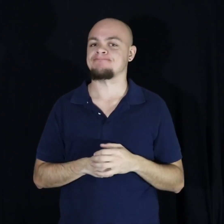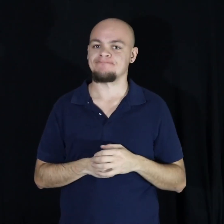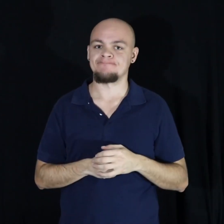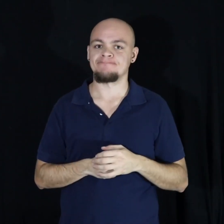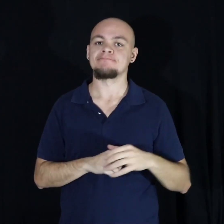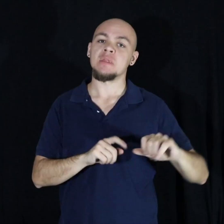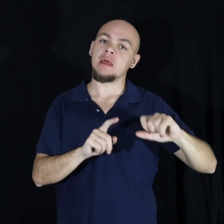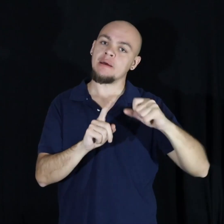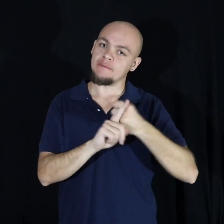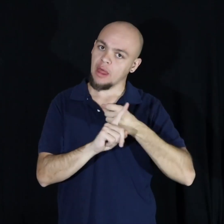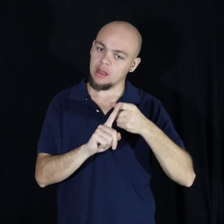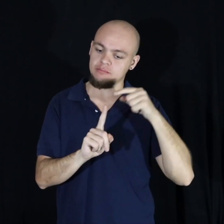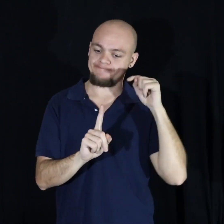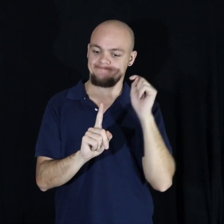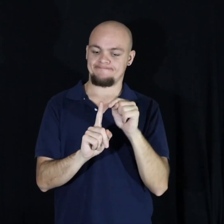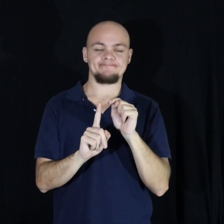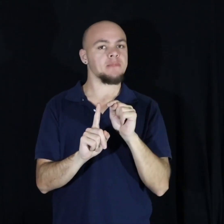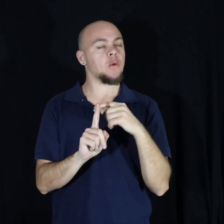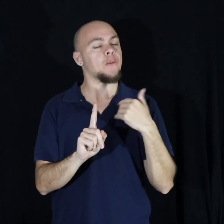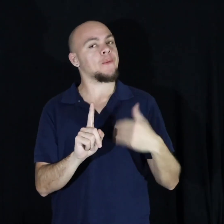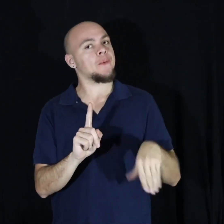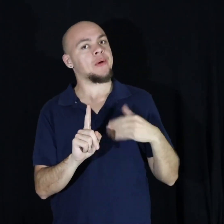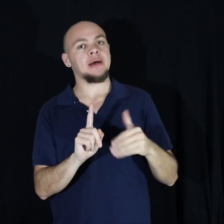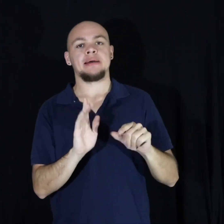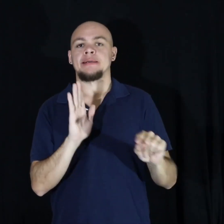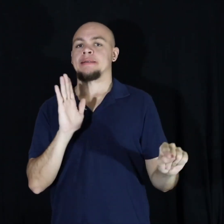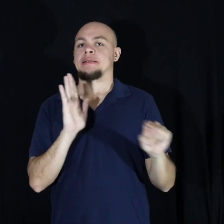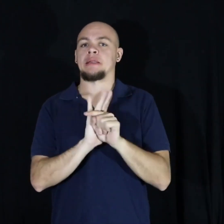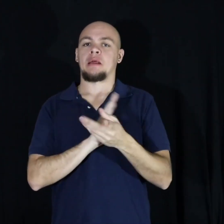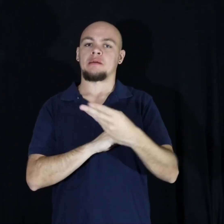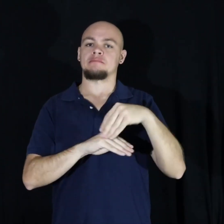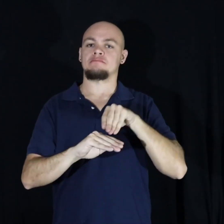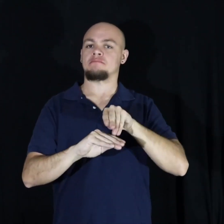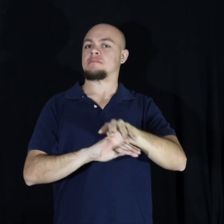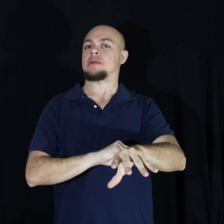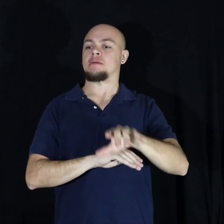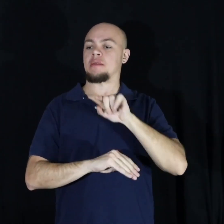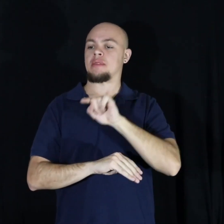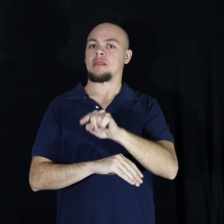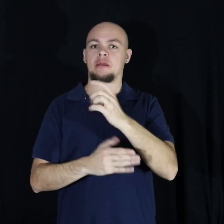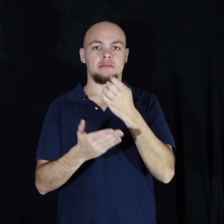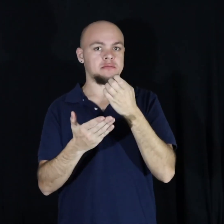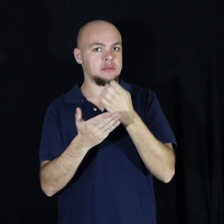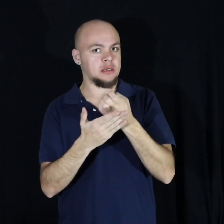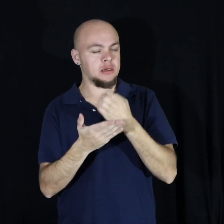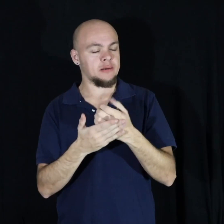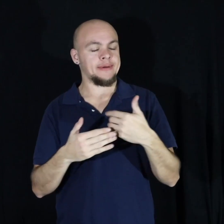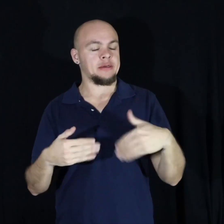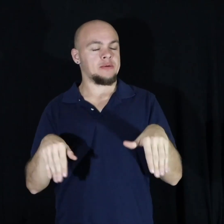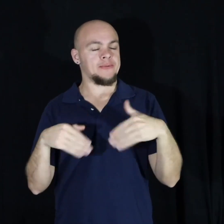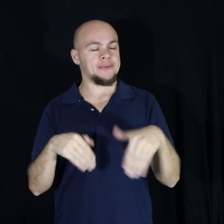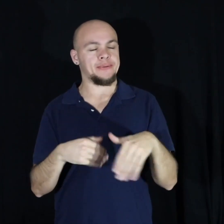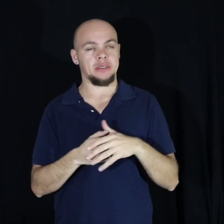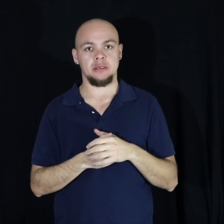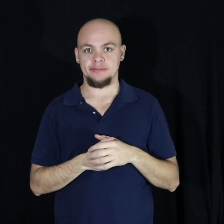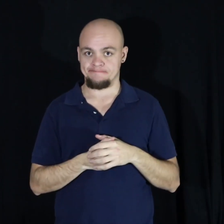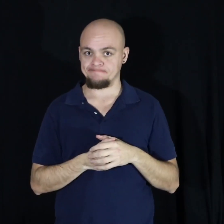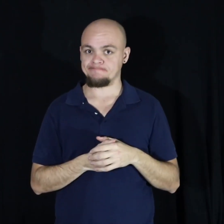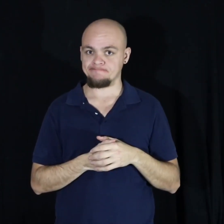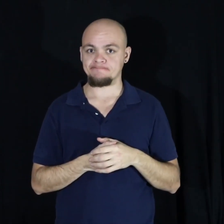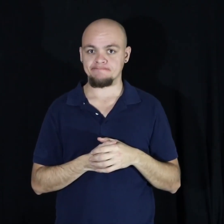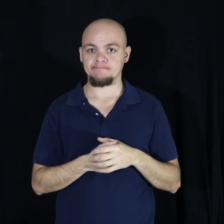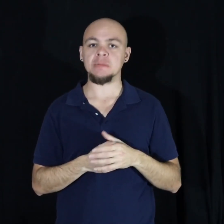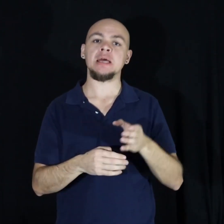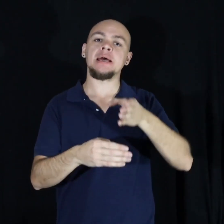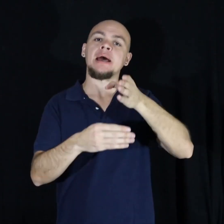Violence has created a significant negative impact on the economy of underdeveloped nations. The